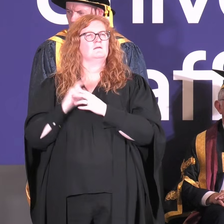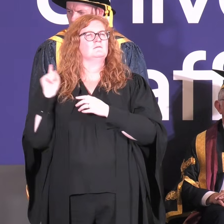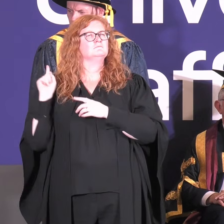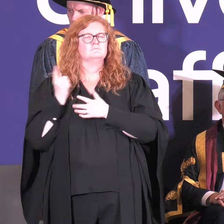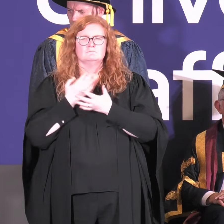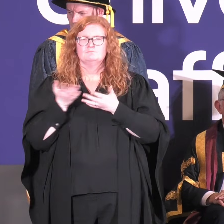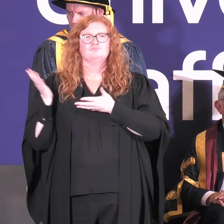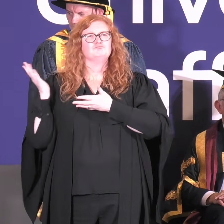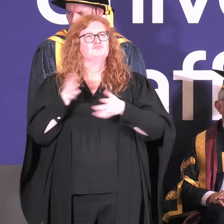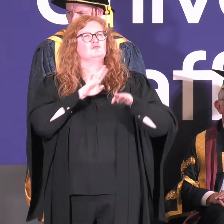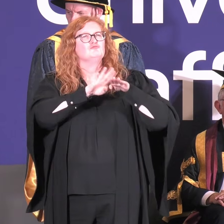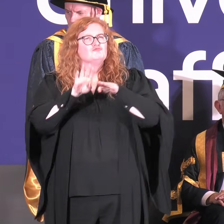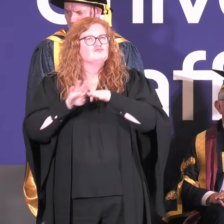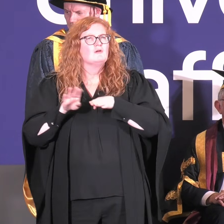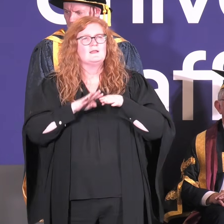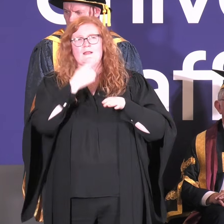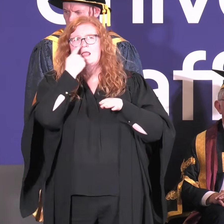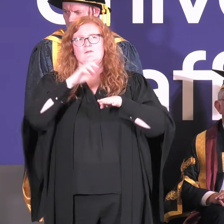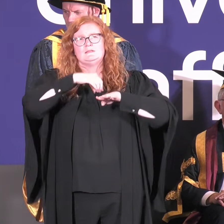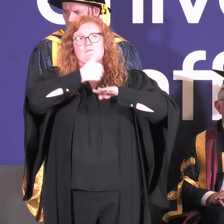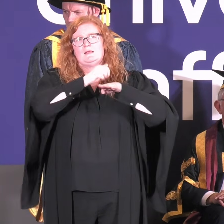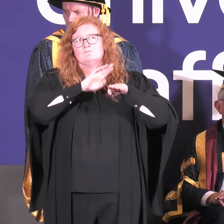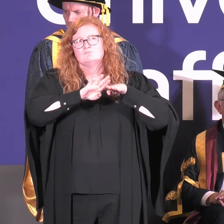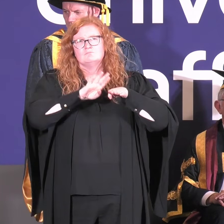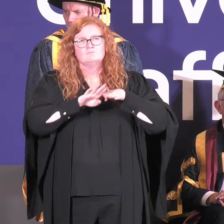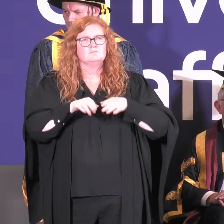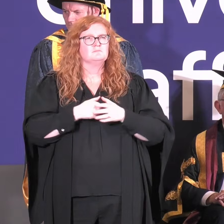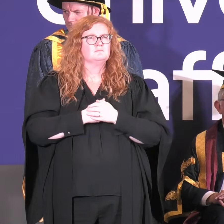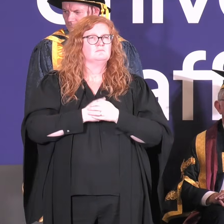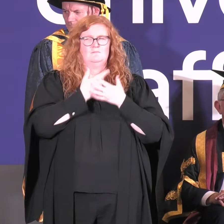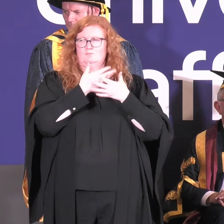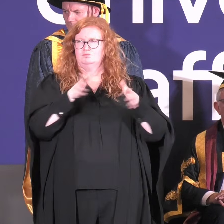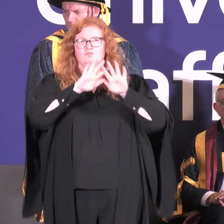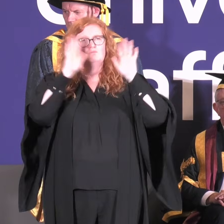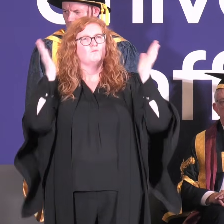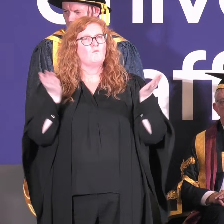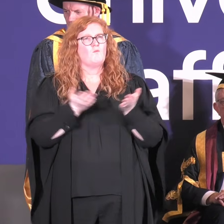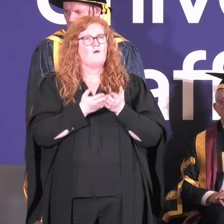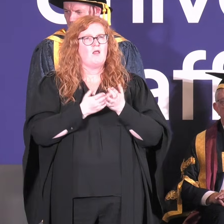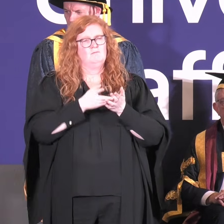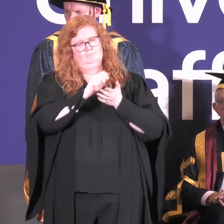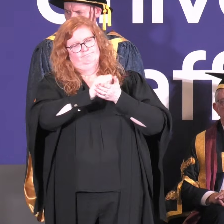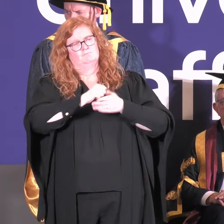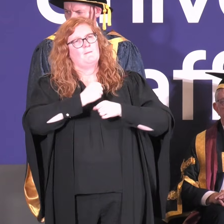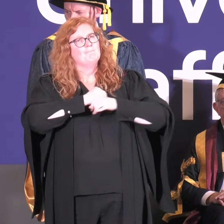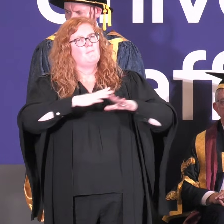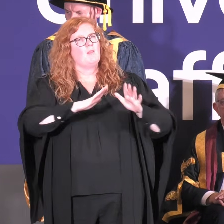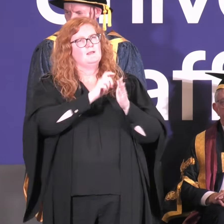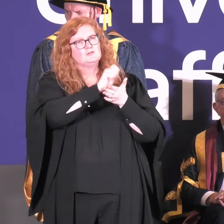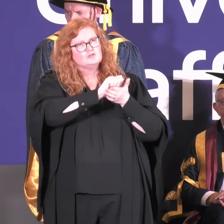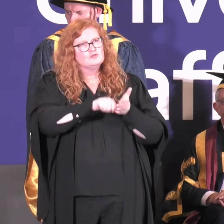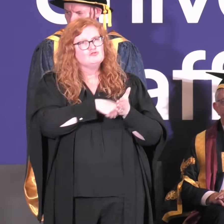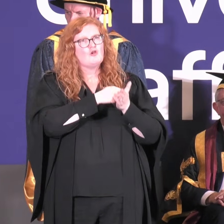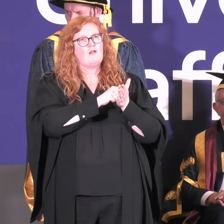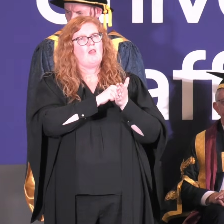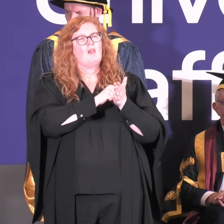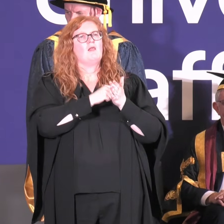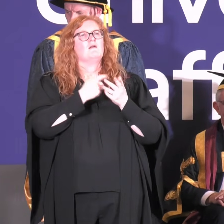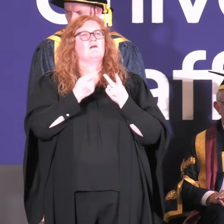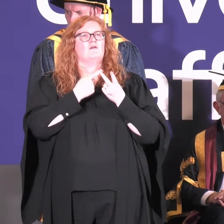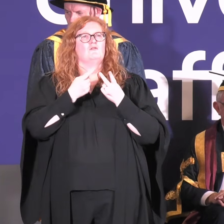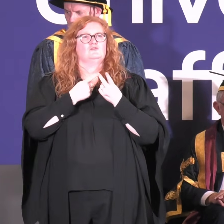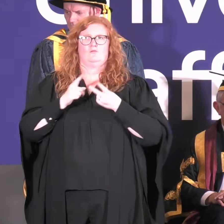in evidence-based practice across the world, published widely in academic journals, and briefed the Home Secretary and